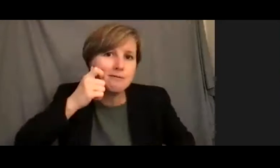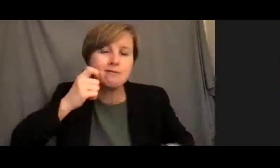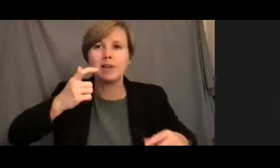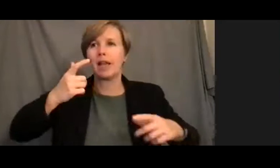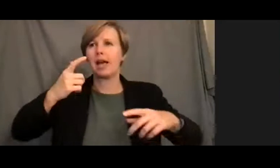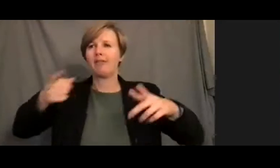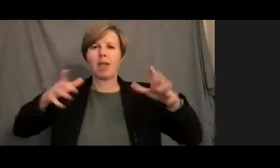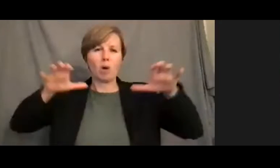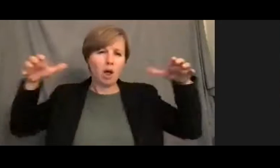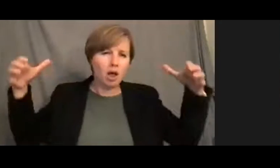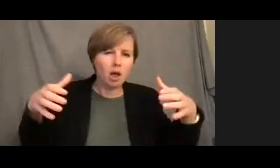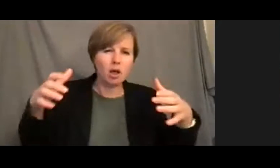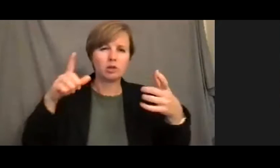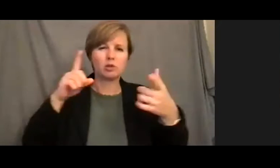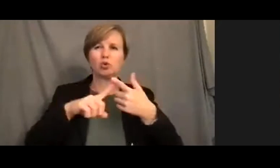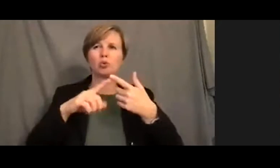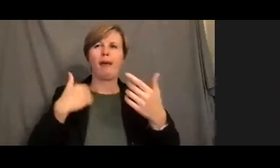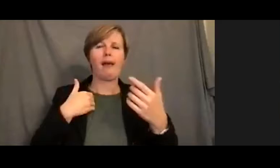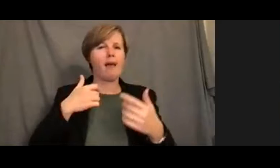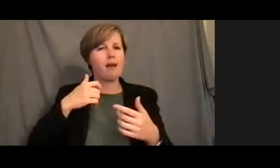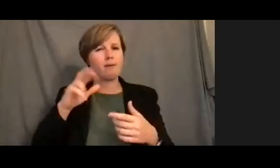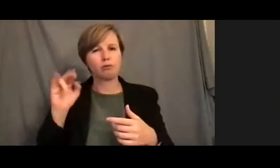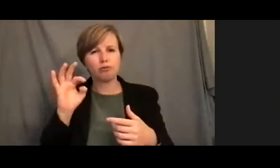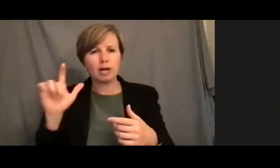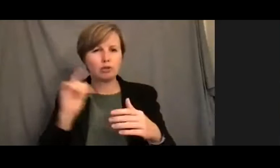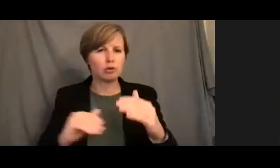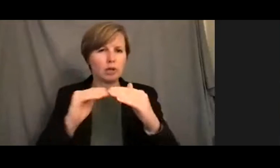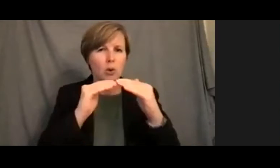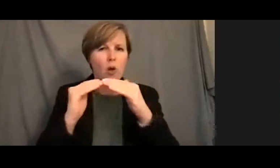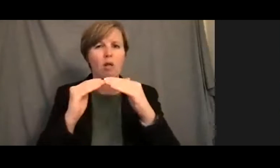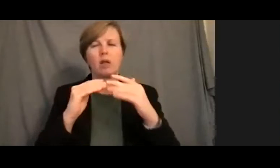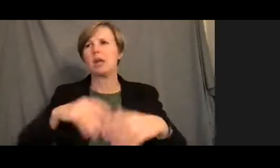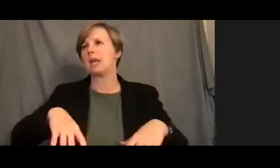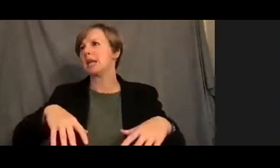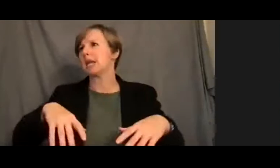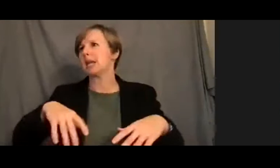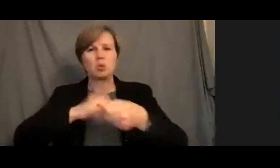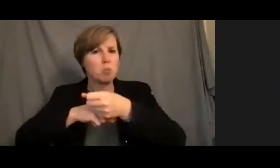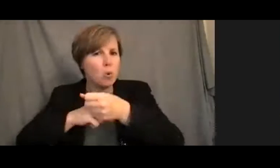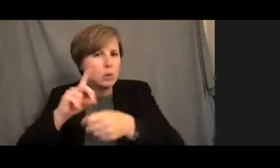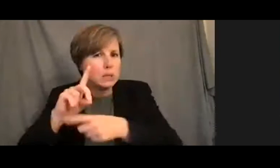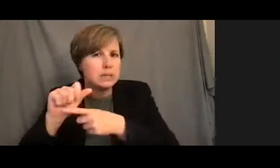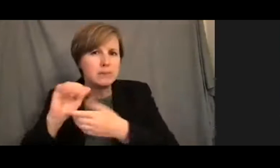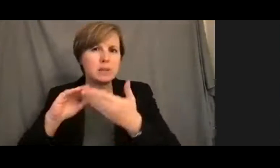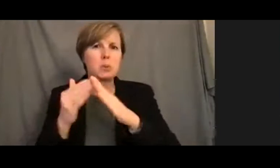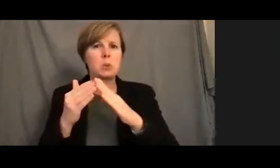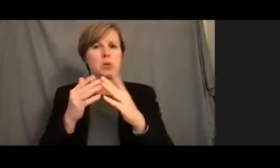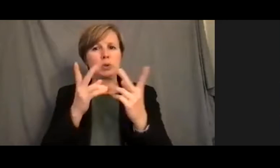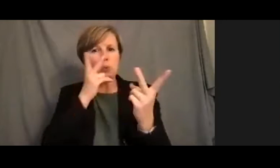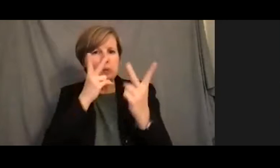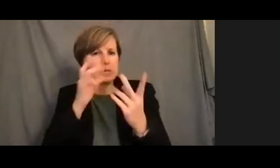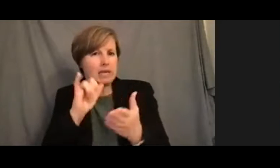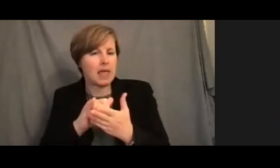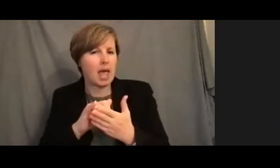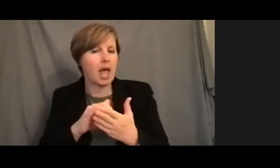for reconciliation and racial equality, and also supporting our disability community as well.